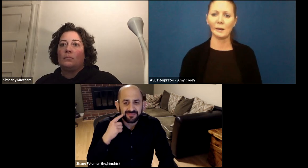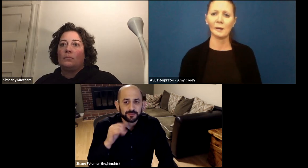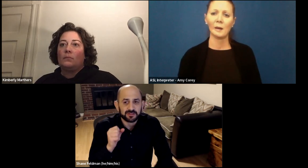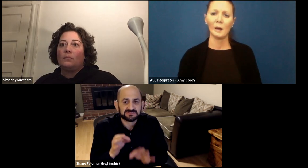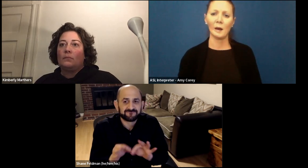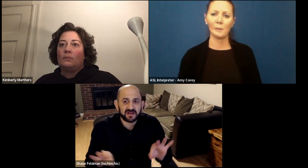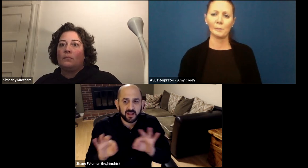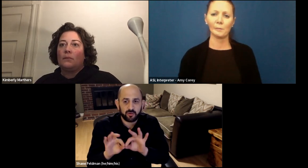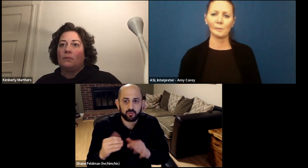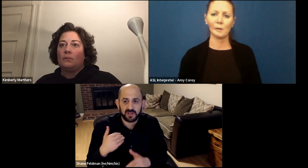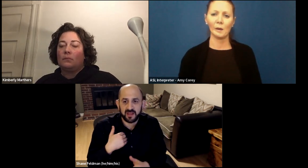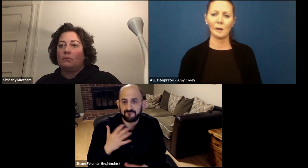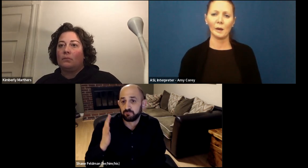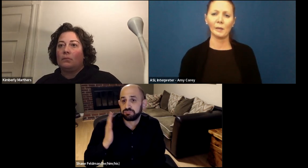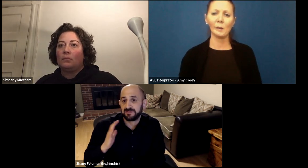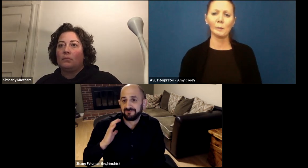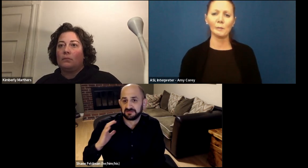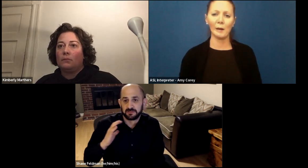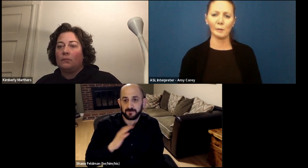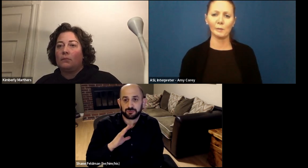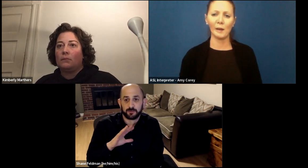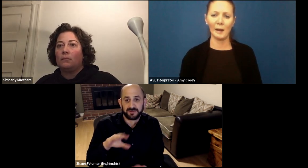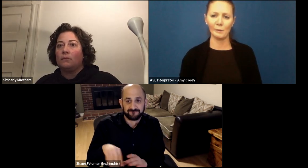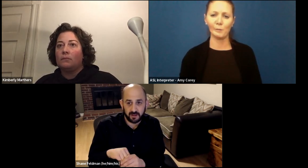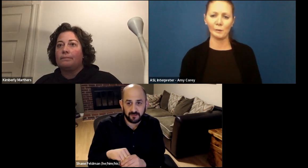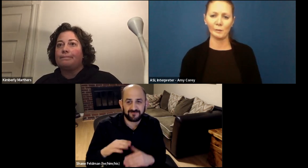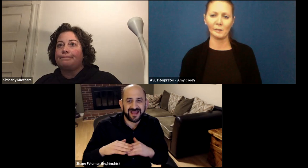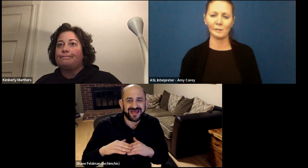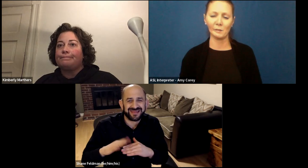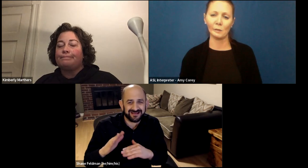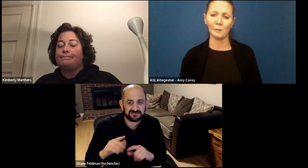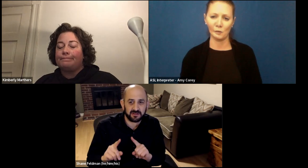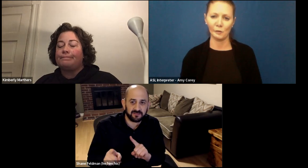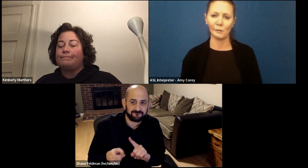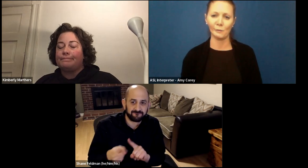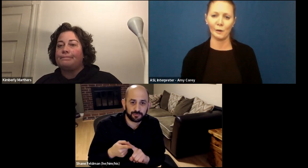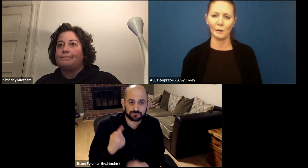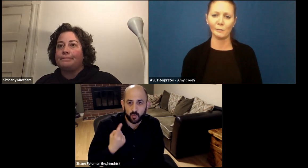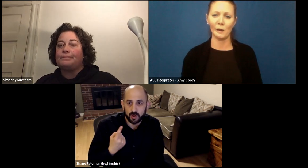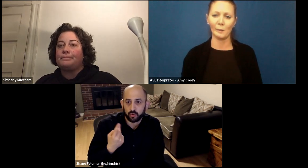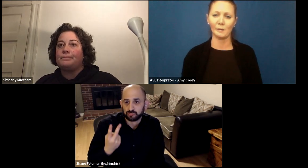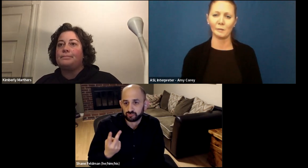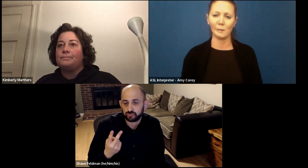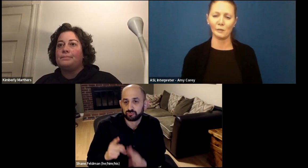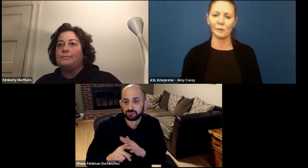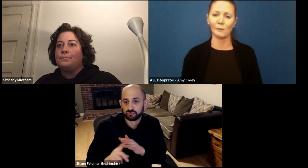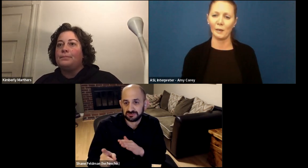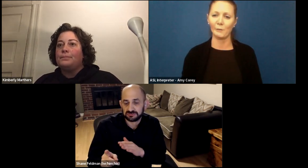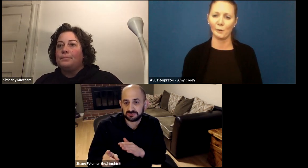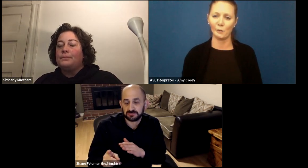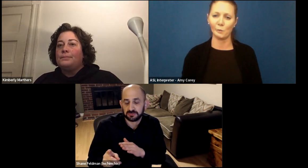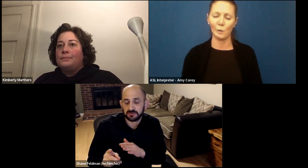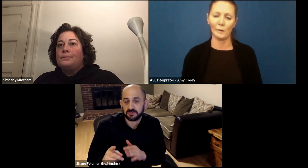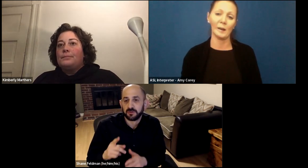Okay, yeah. I think it would be valuable to have the previous commissioners involved, especially for